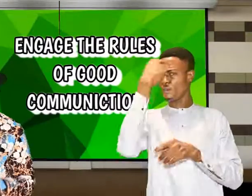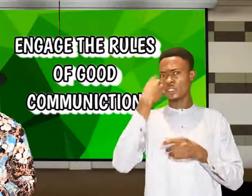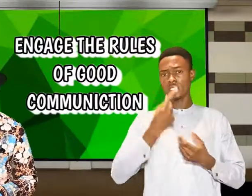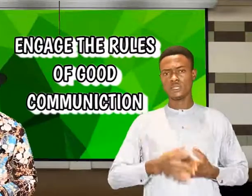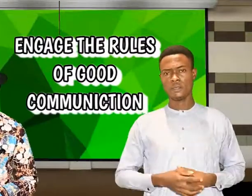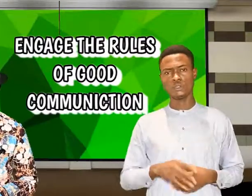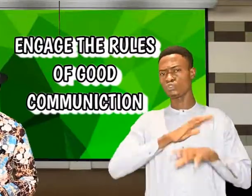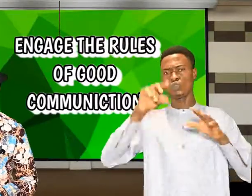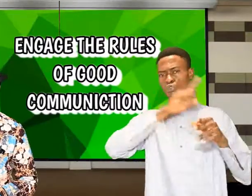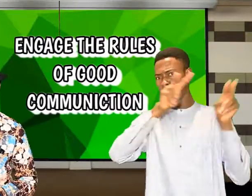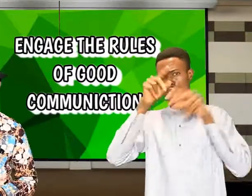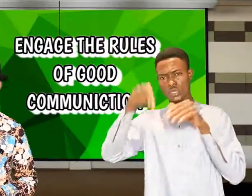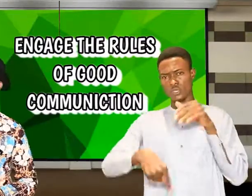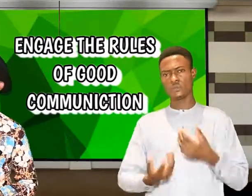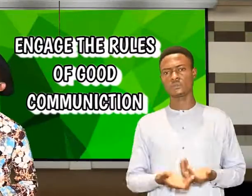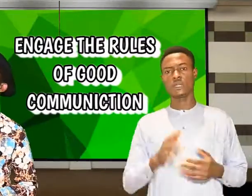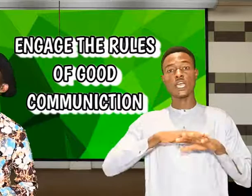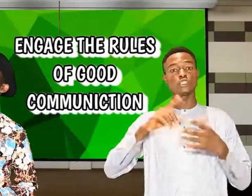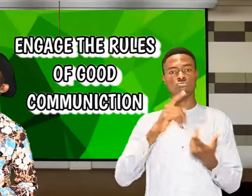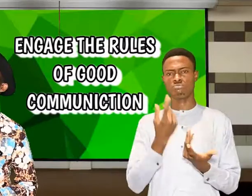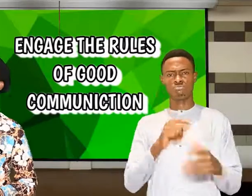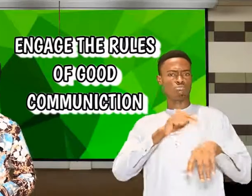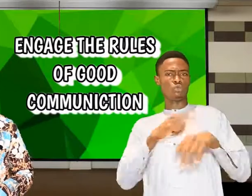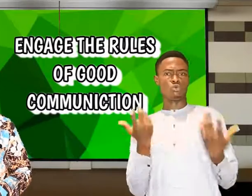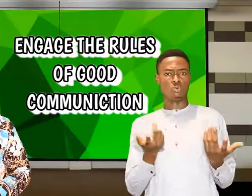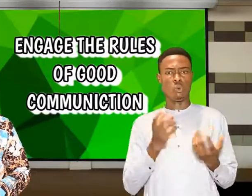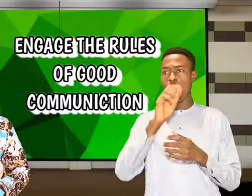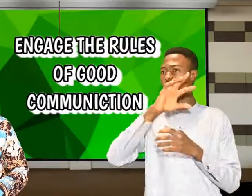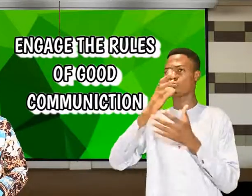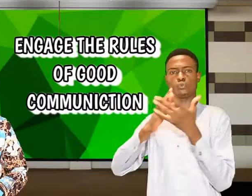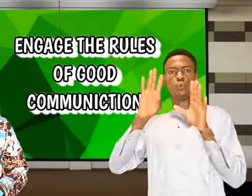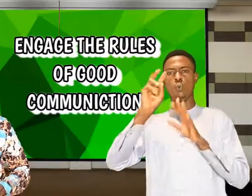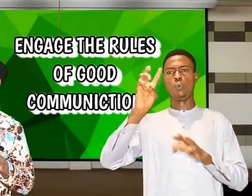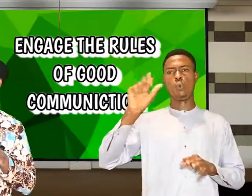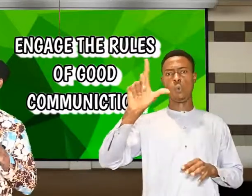look down at the clock, at the wall.